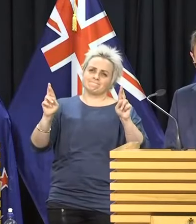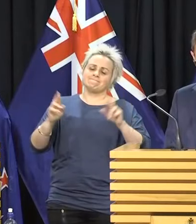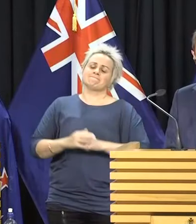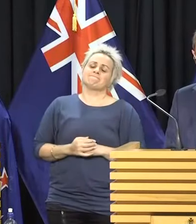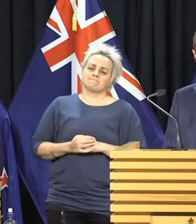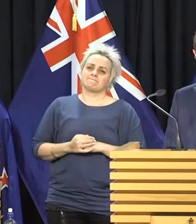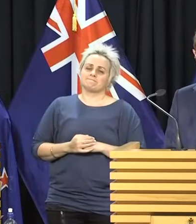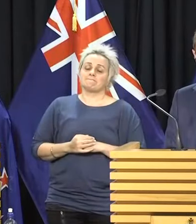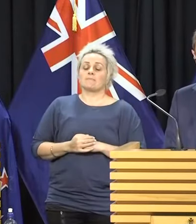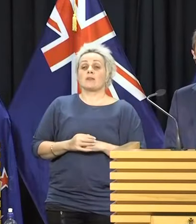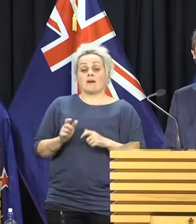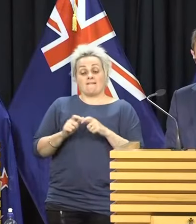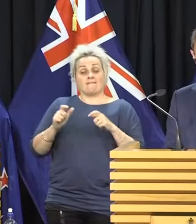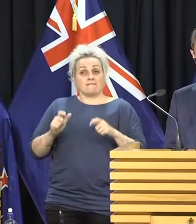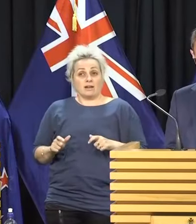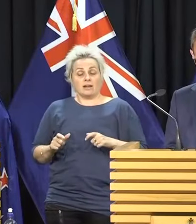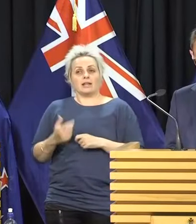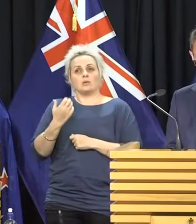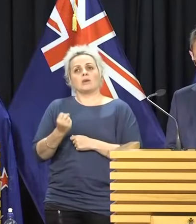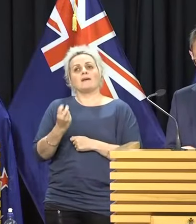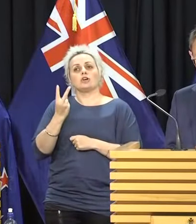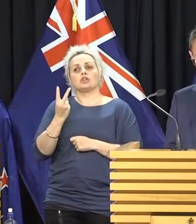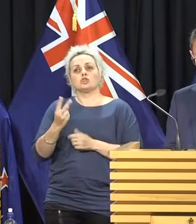infections. And just finally, we now have